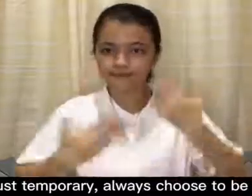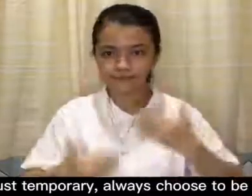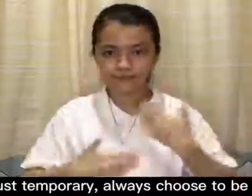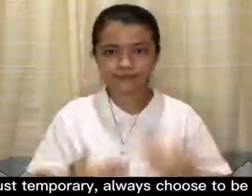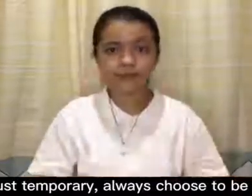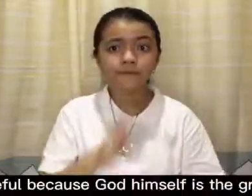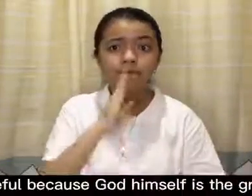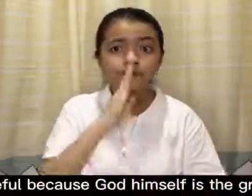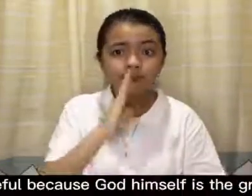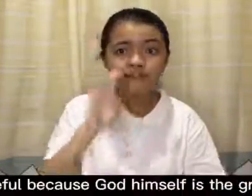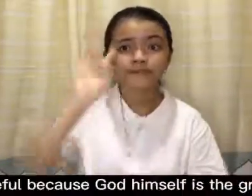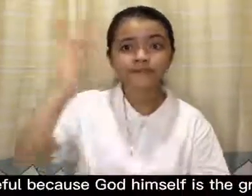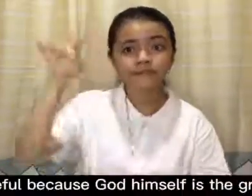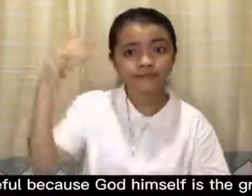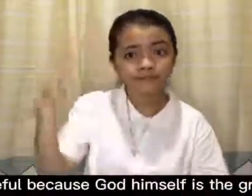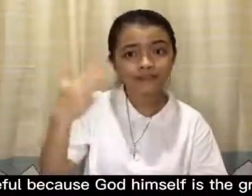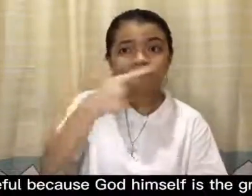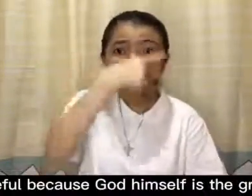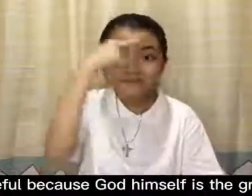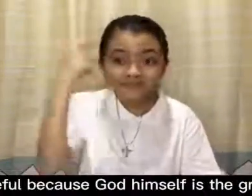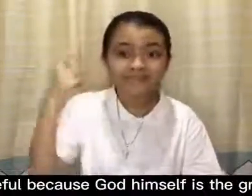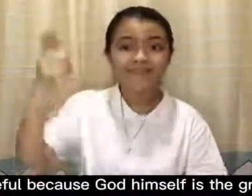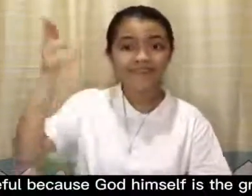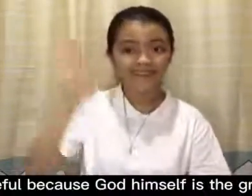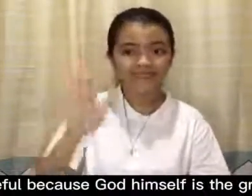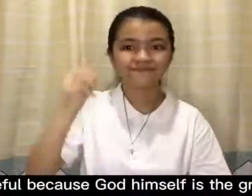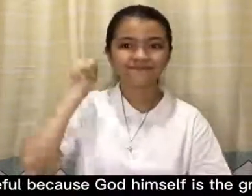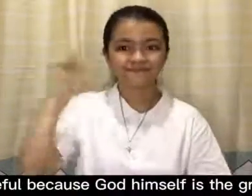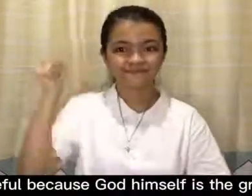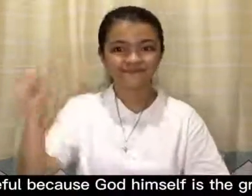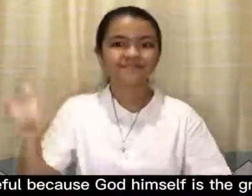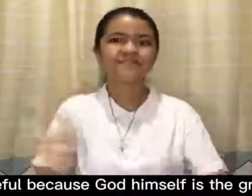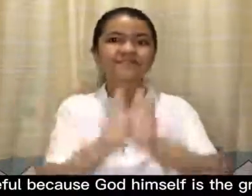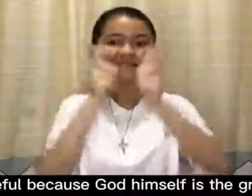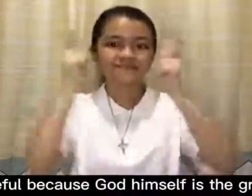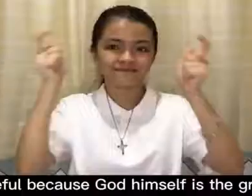your love surround me